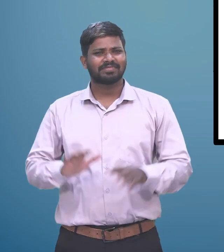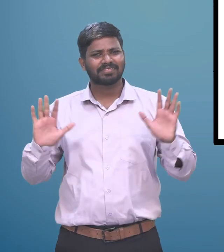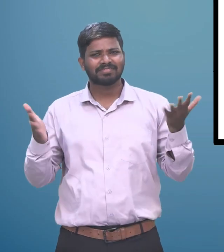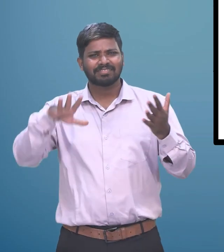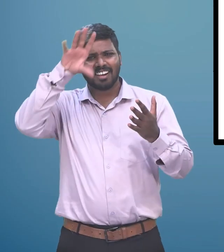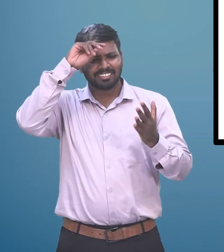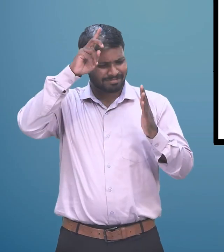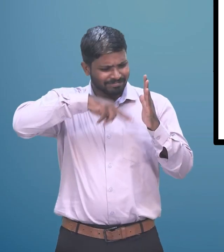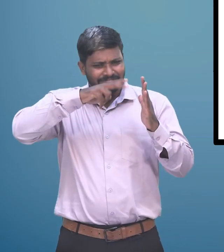Let's explore.